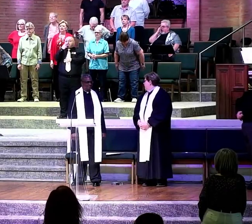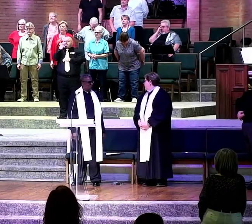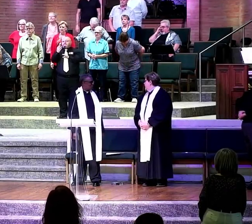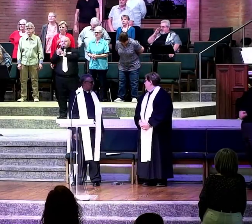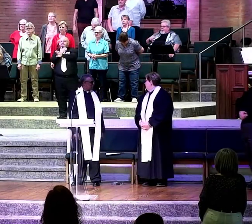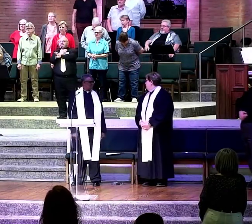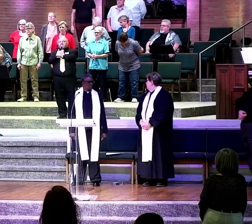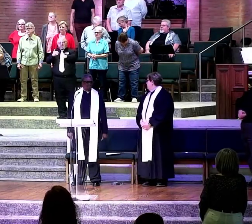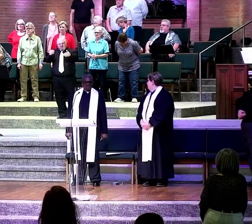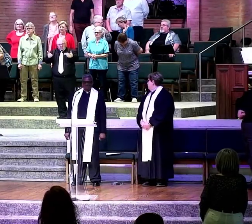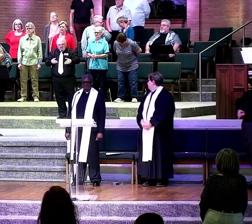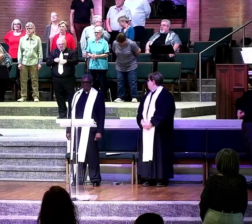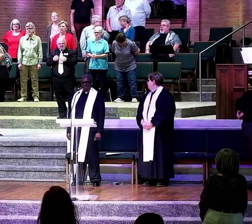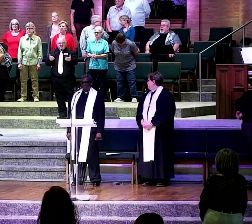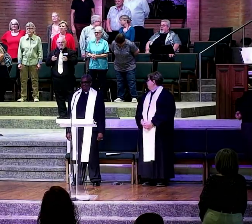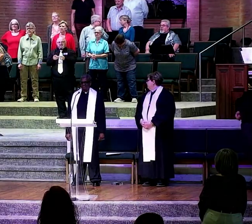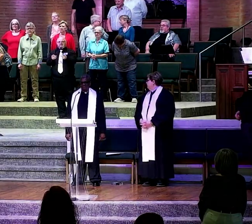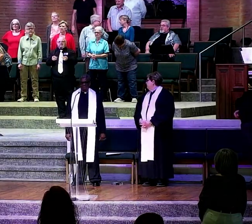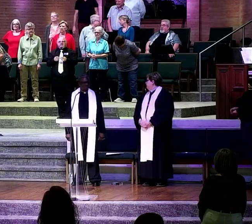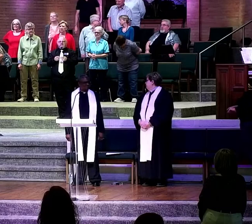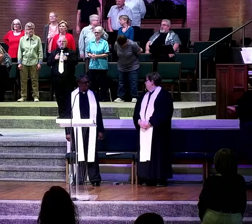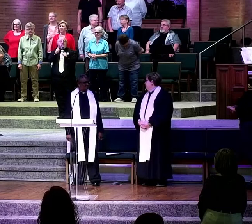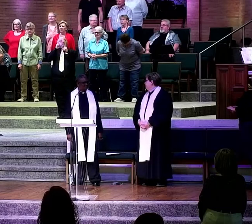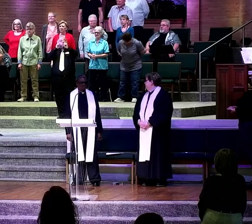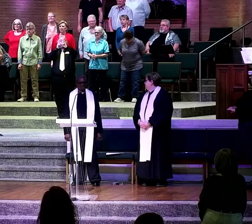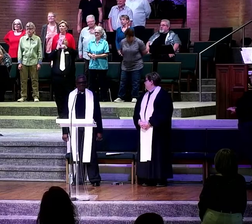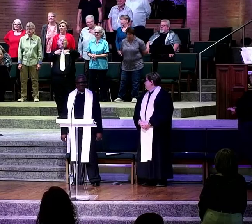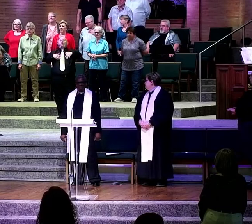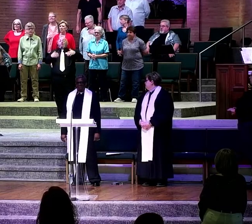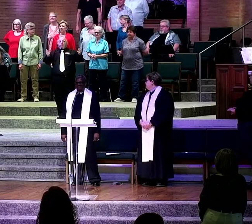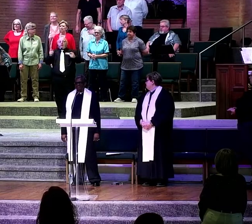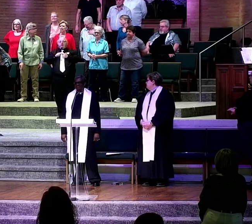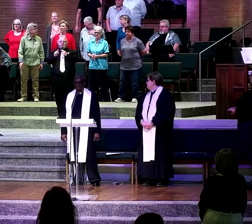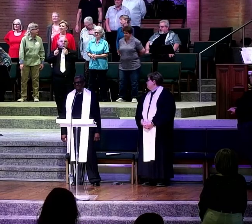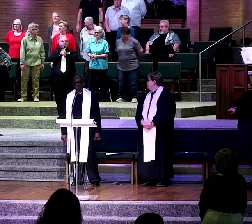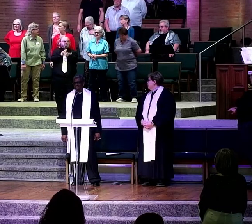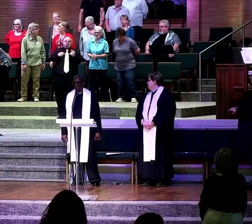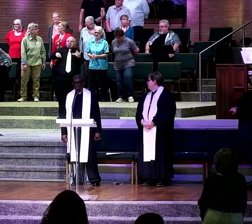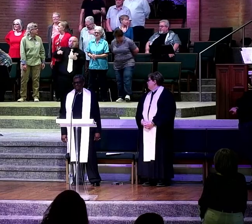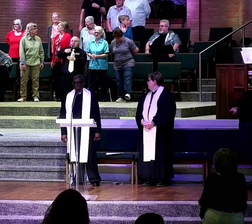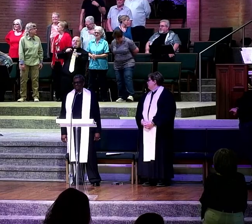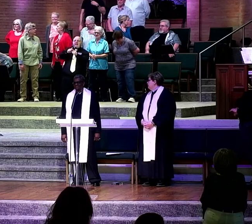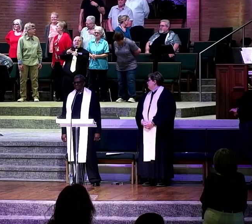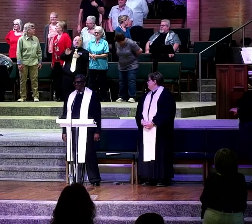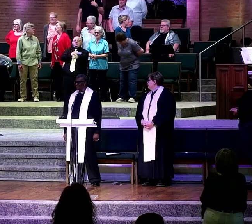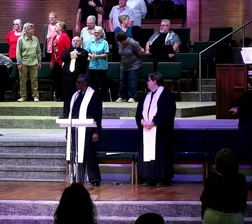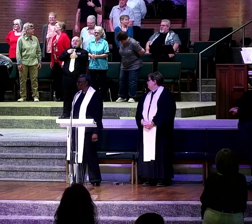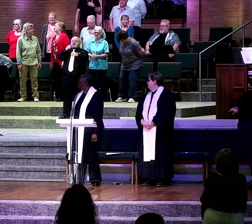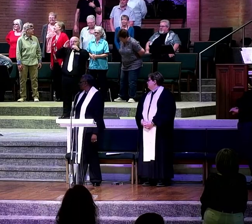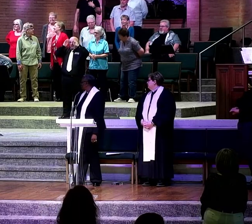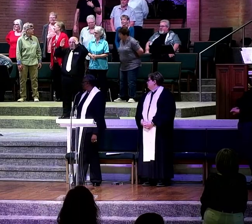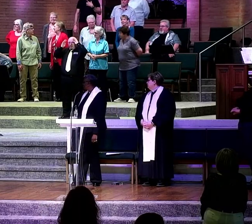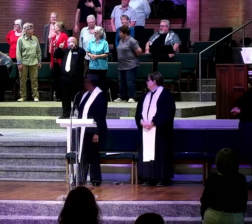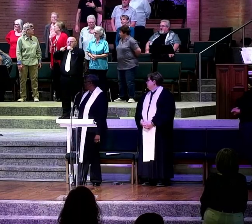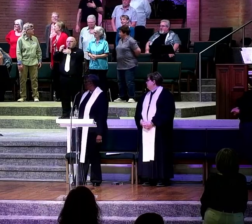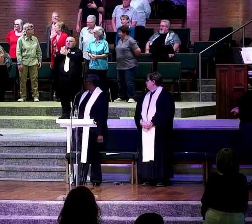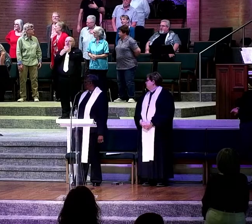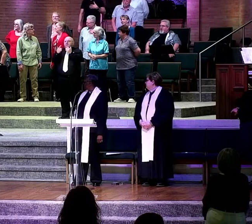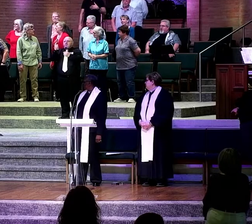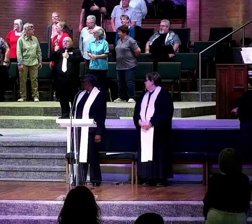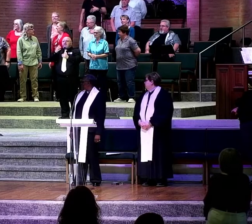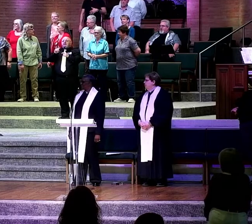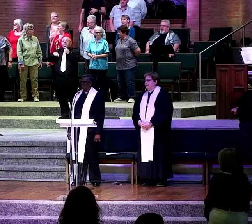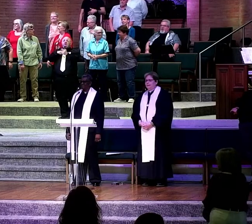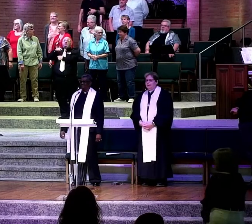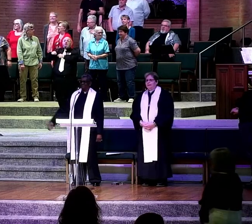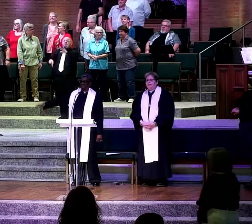before, to welcome them in this place. So the goal is now for you to move about the room as you're singing, to say hello to someone, and turn